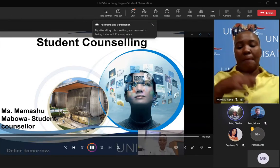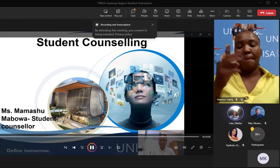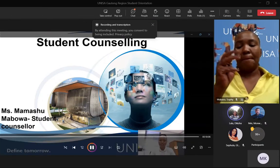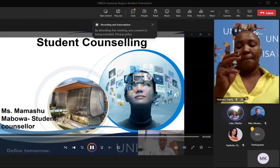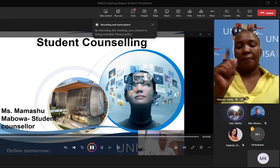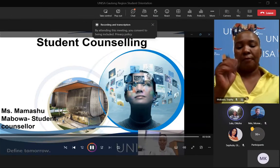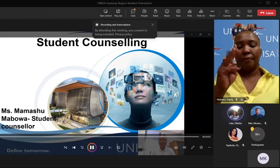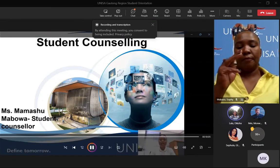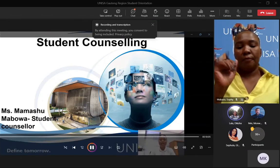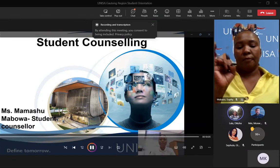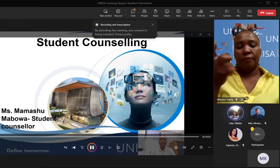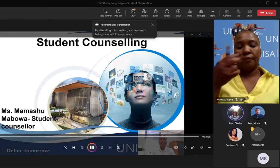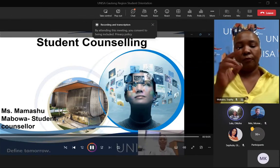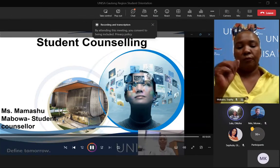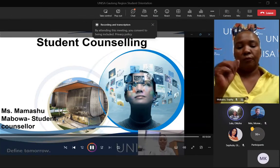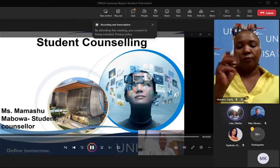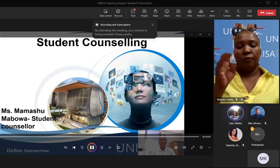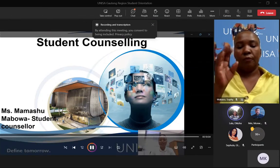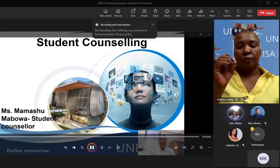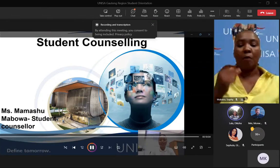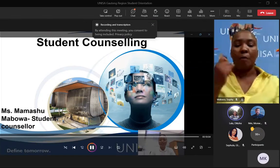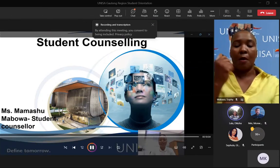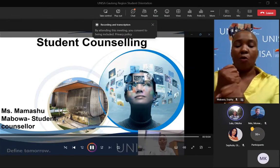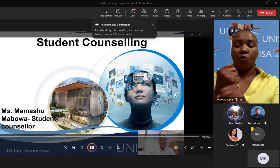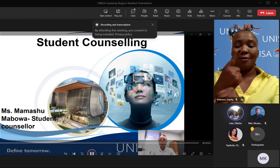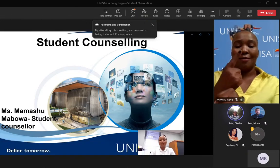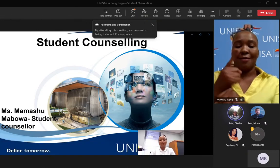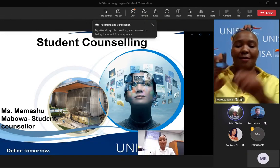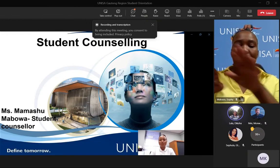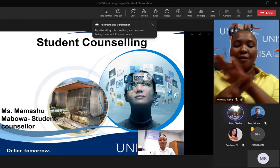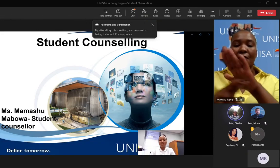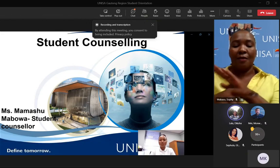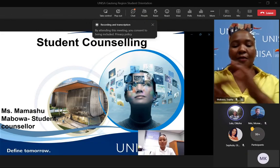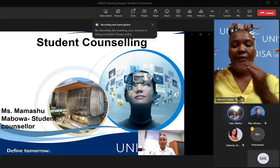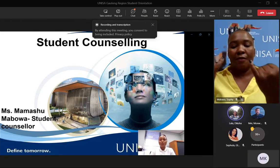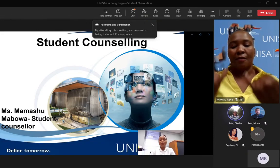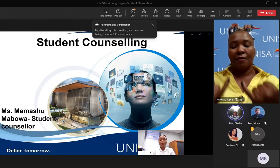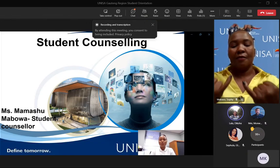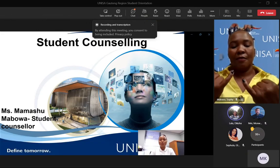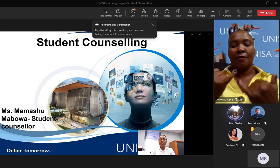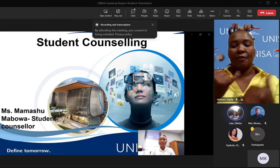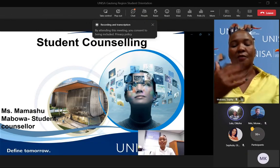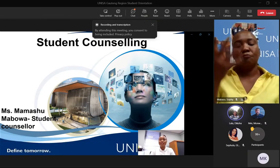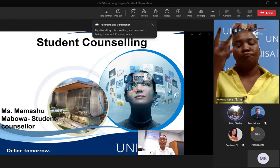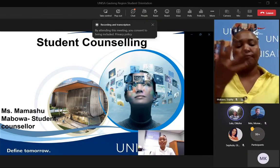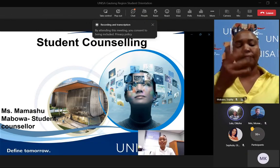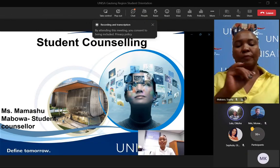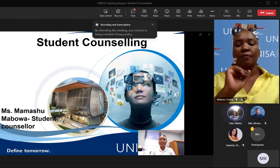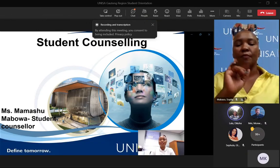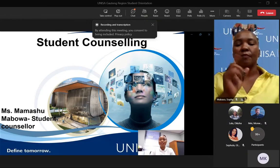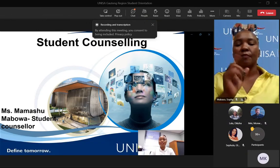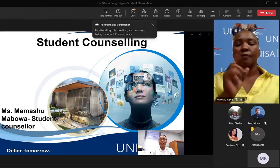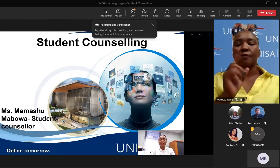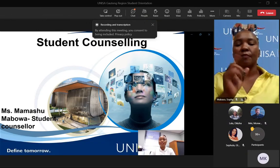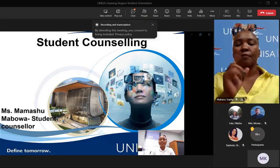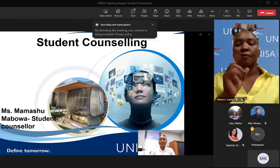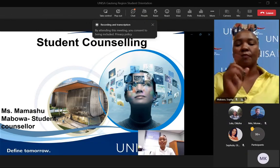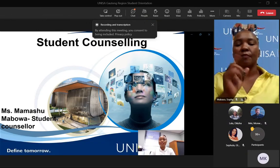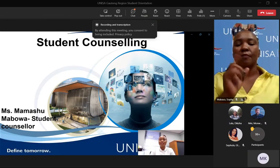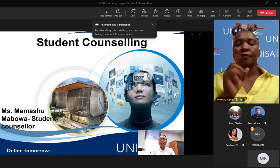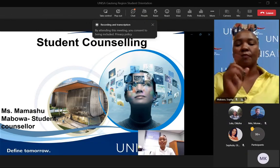regional service center of gautength and today I am going to be presenting to you the student